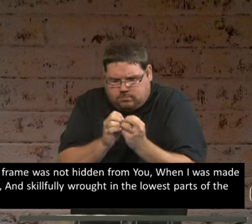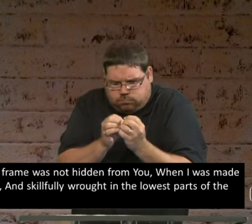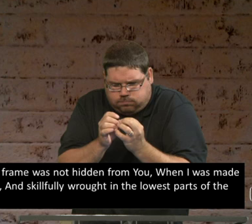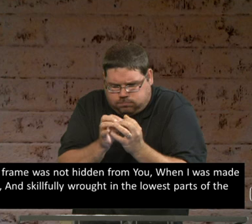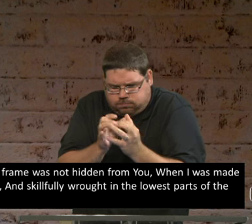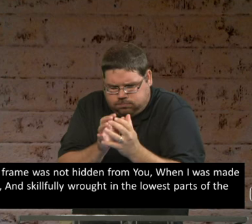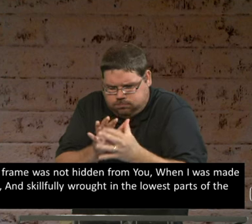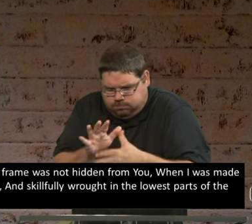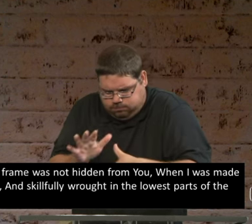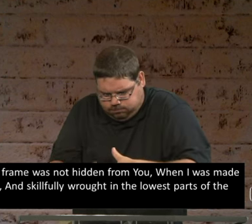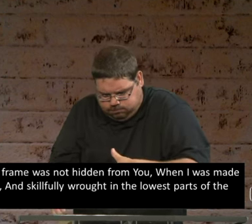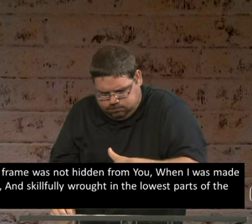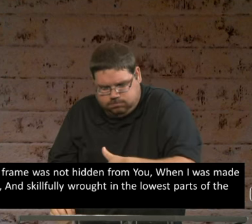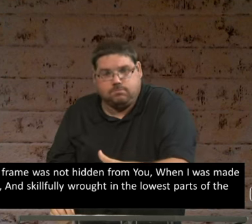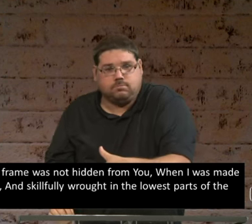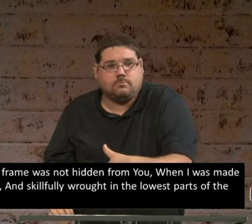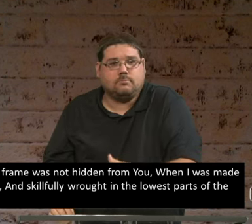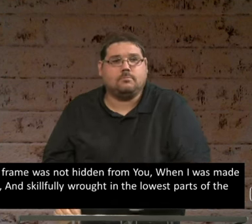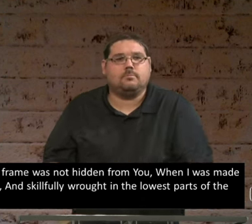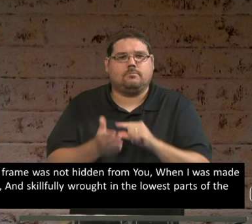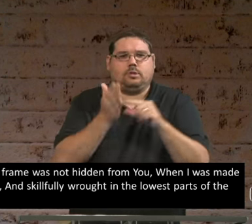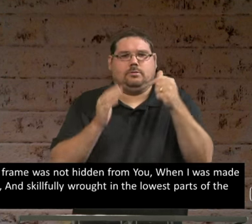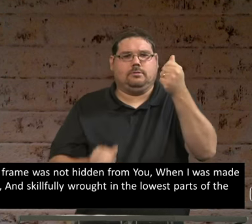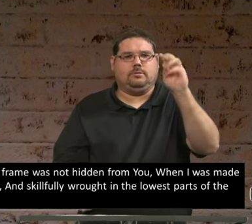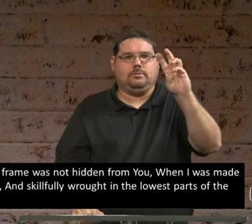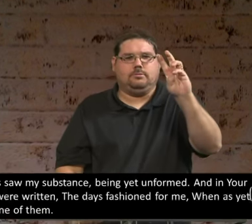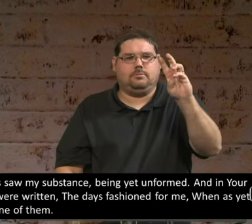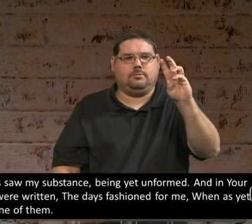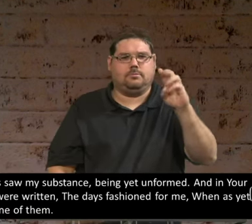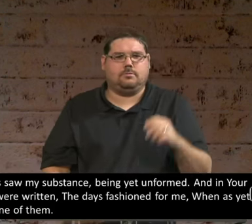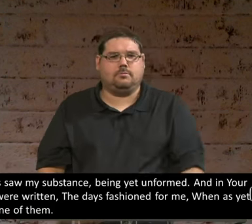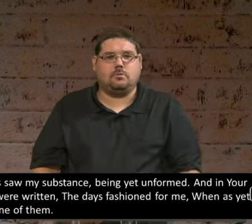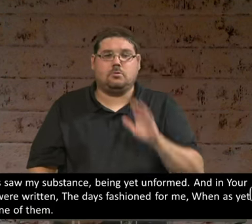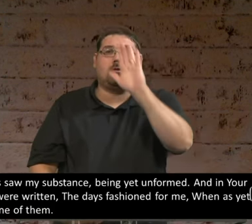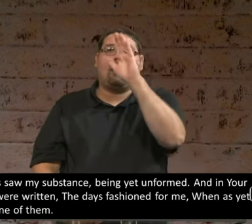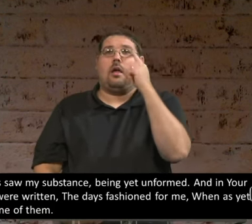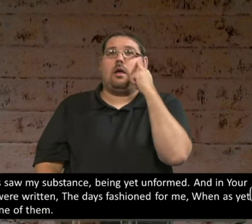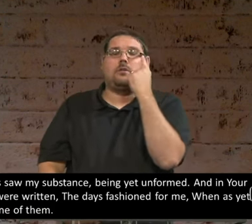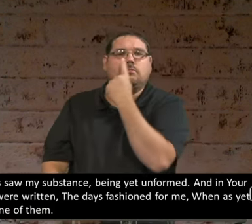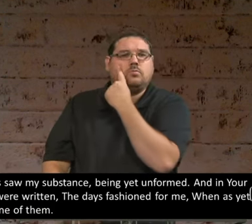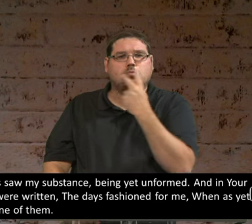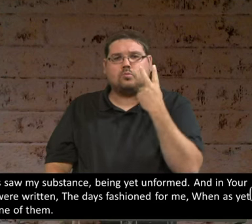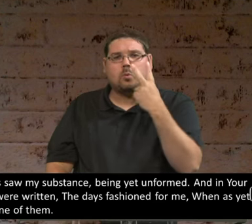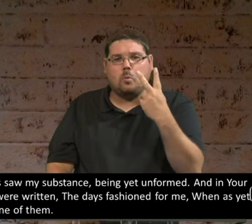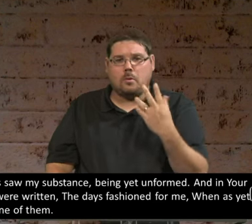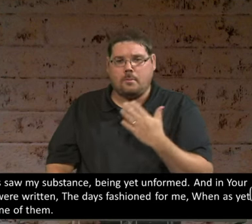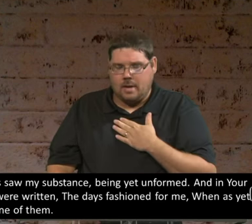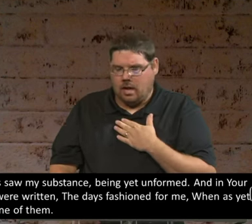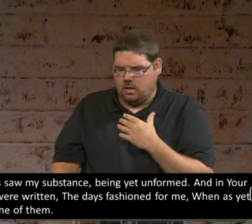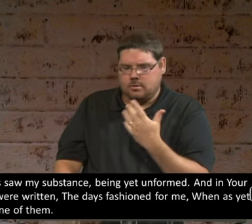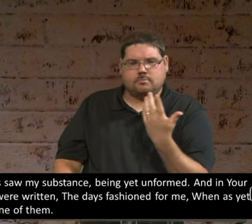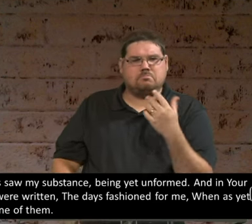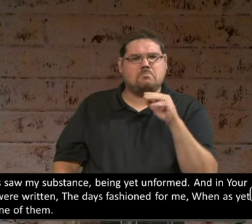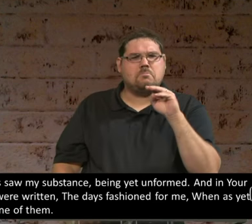and skillfully wrought in the lowest parts of the earth. Verse 16. Your